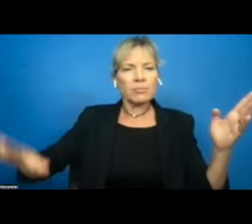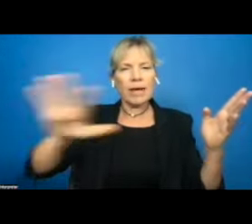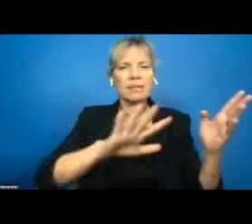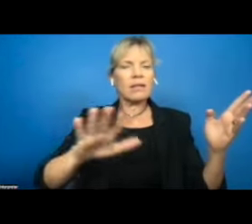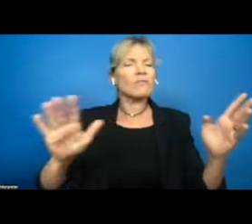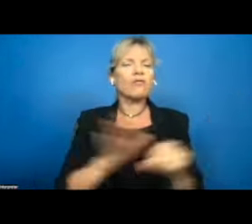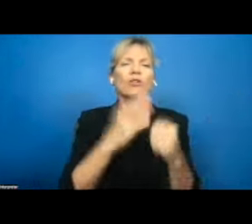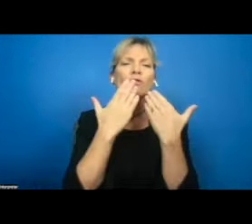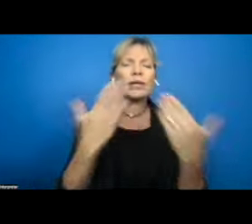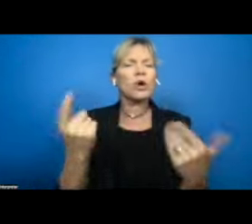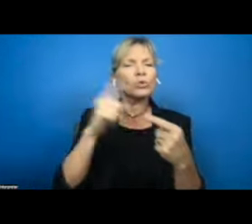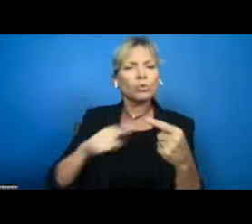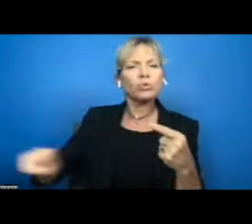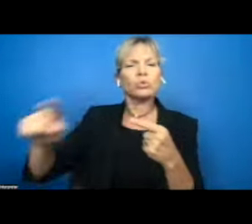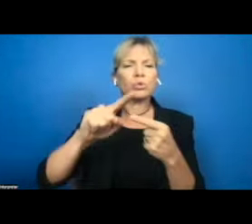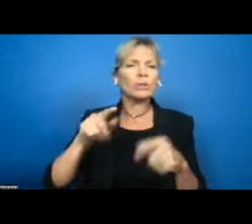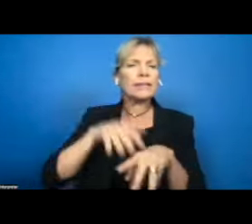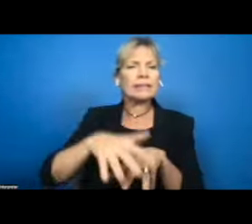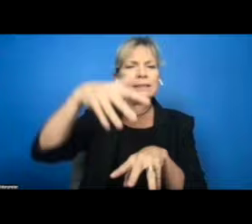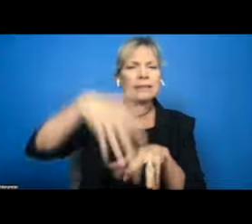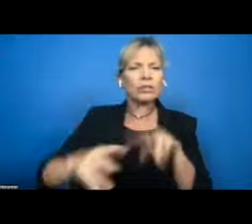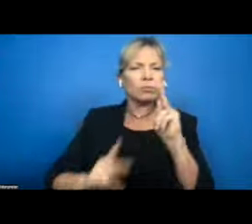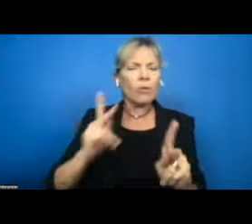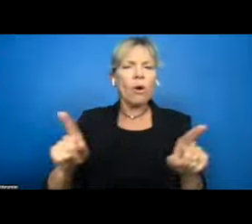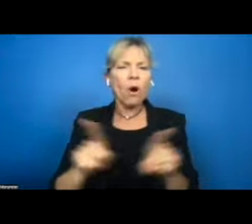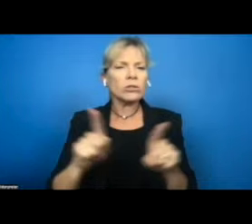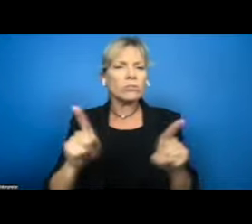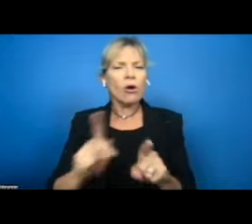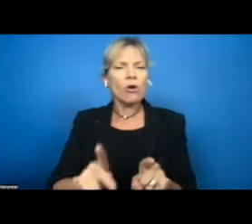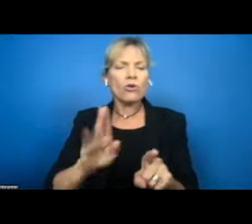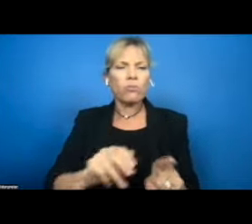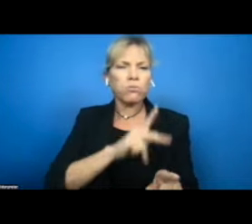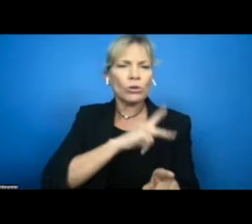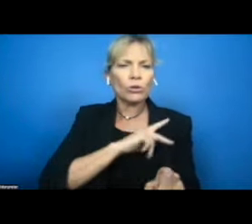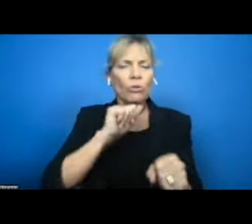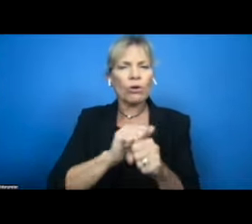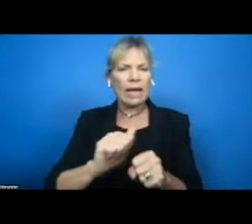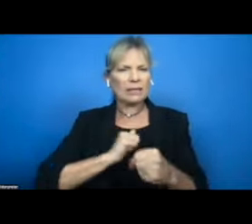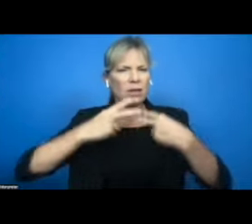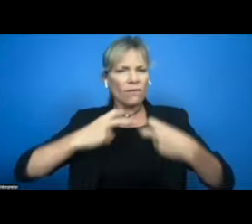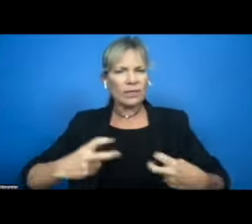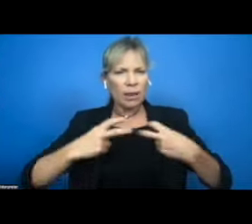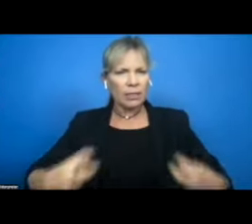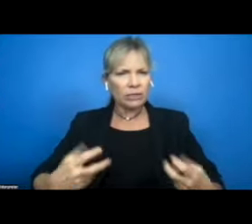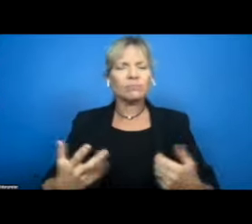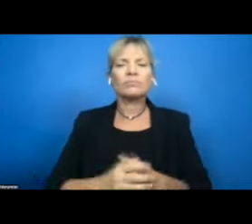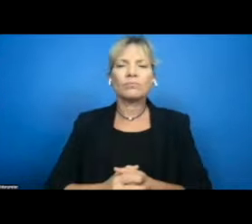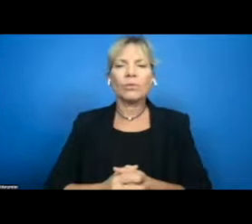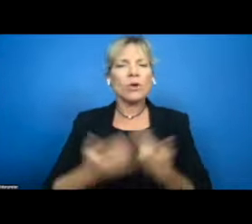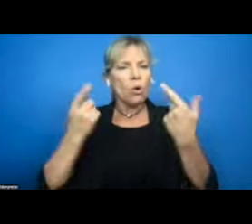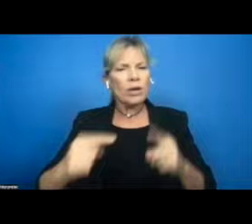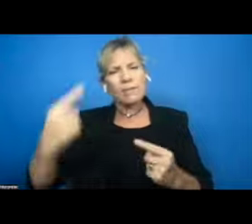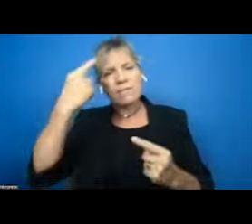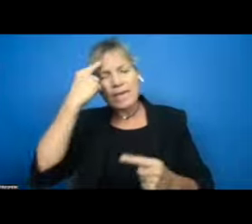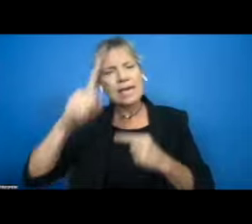gratefulness towards Indigenous people. It is also about personal work and self-examination. When